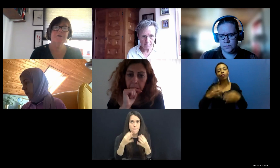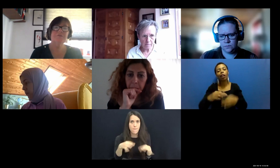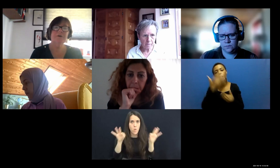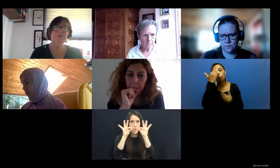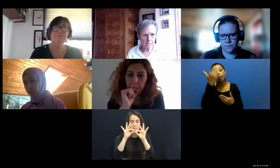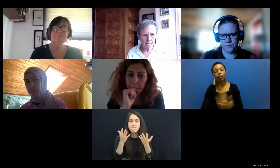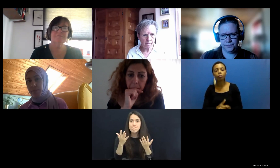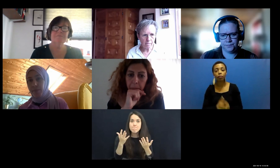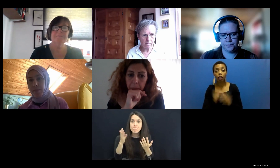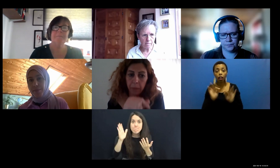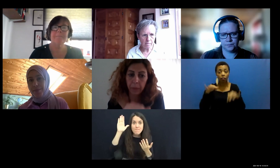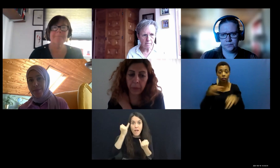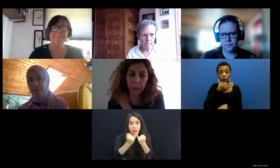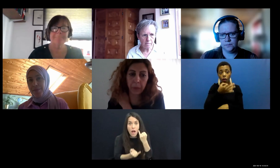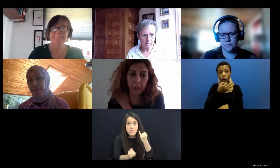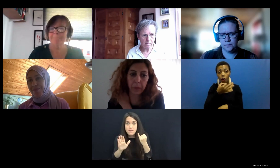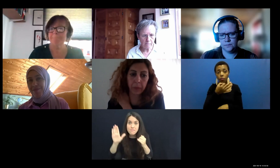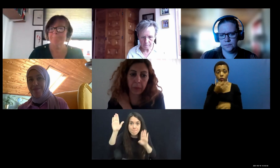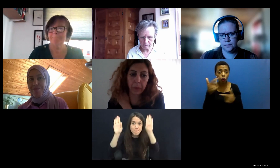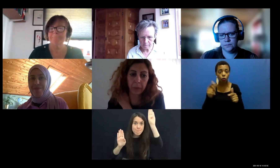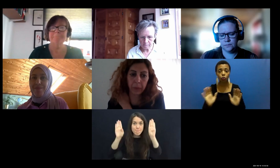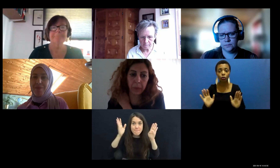Final comments from others?